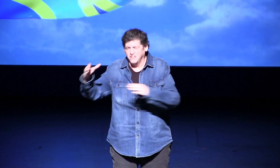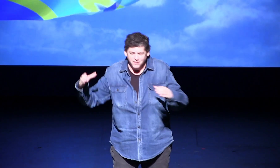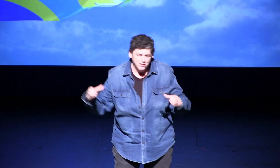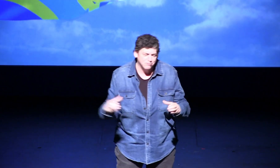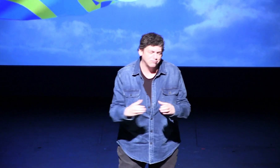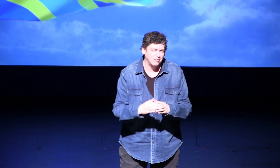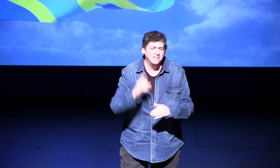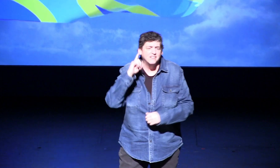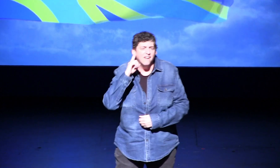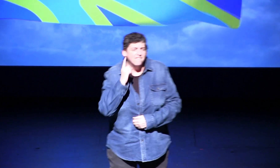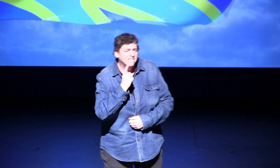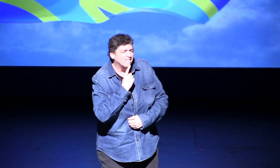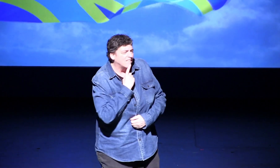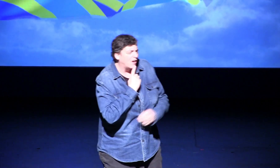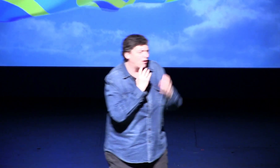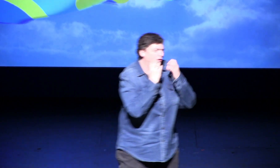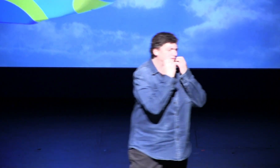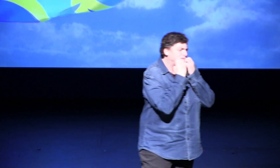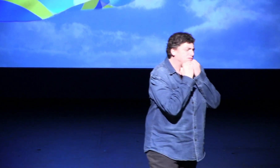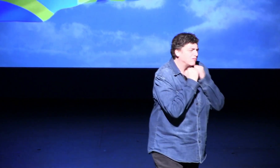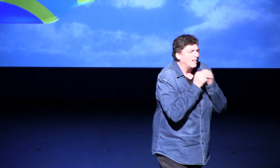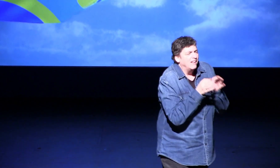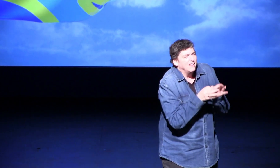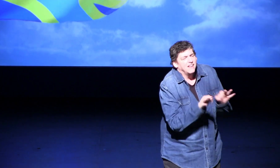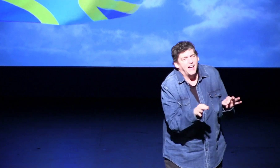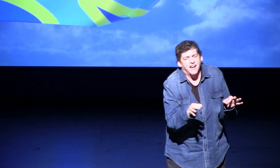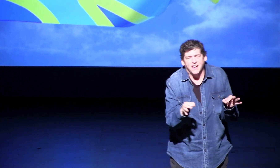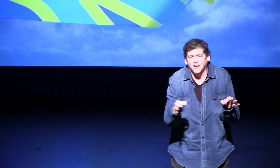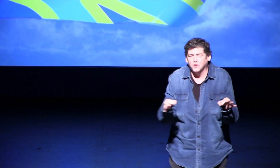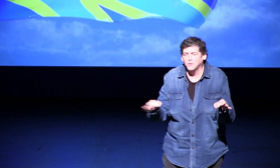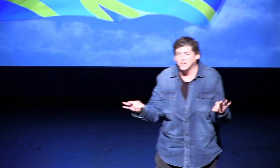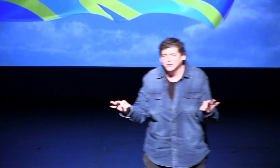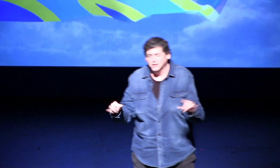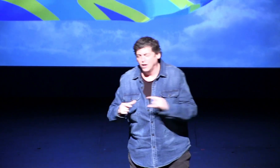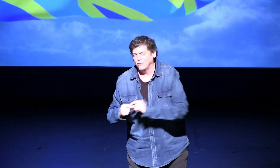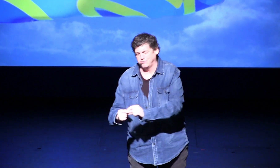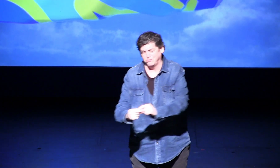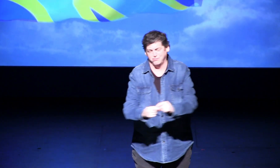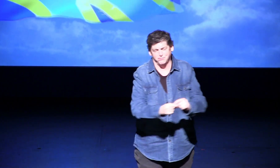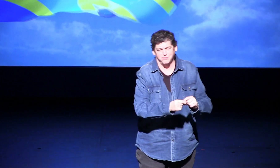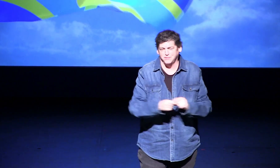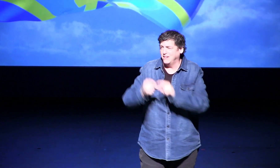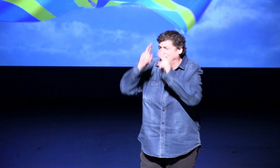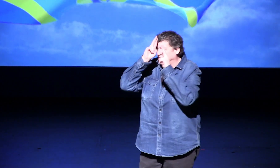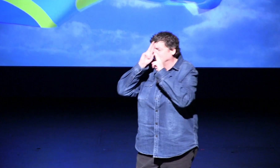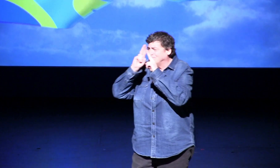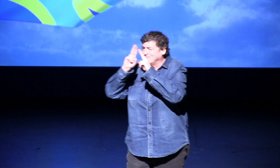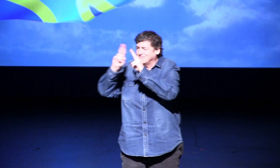Sign Union flag. The deaf community comes together, cherishes our language, is